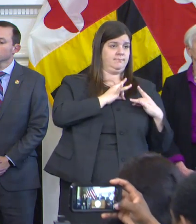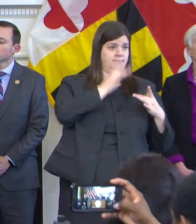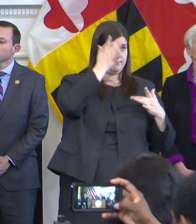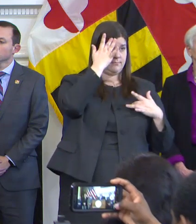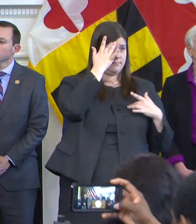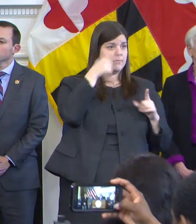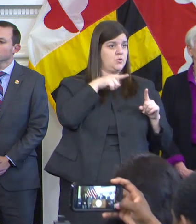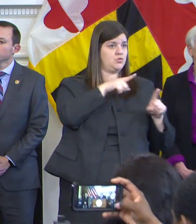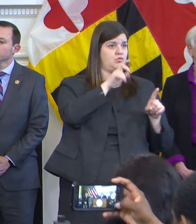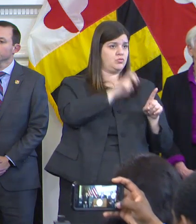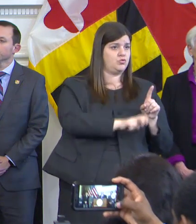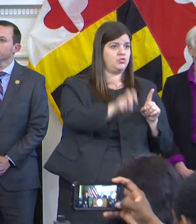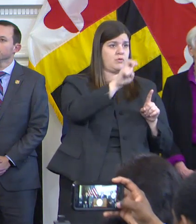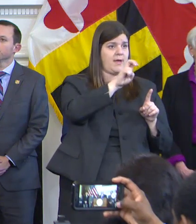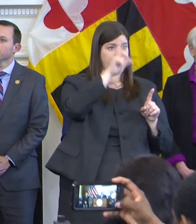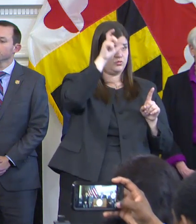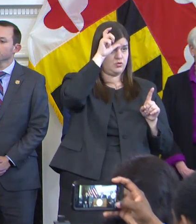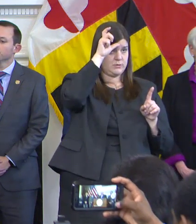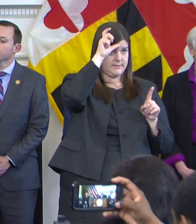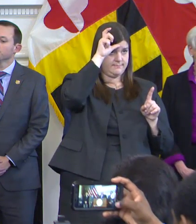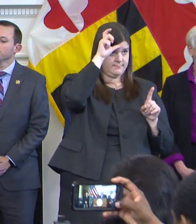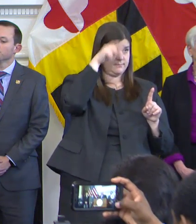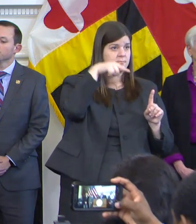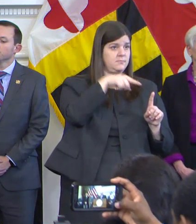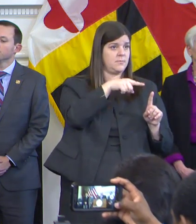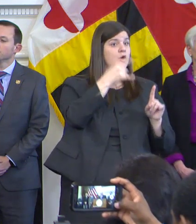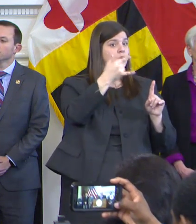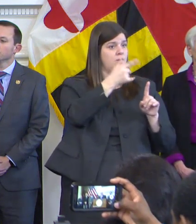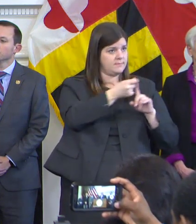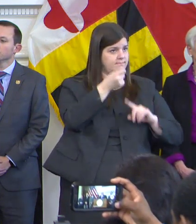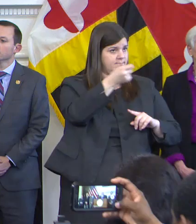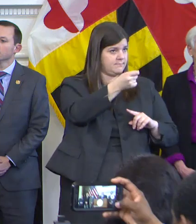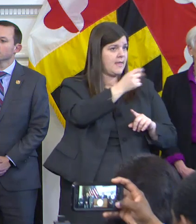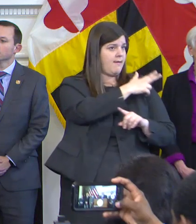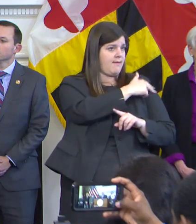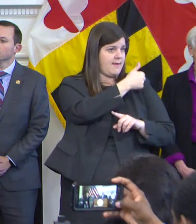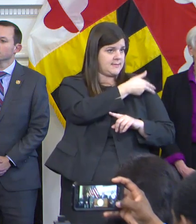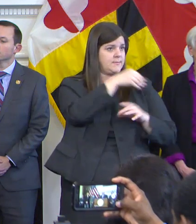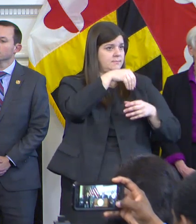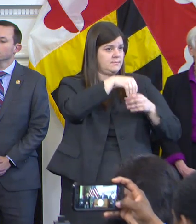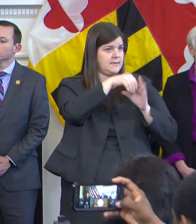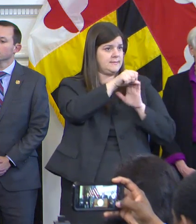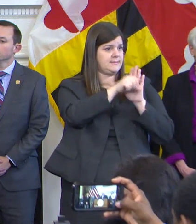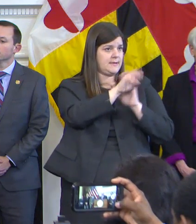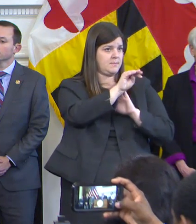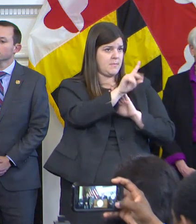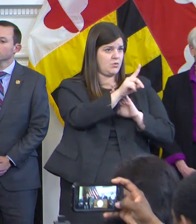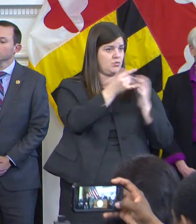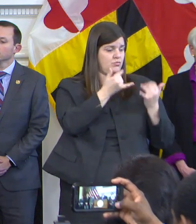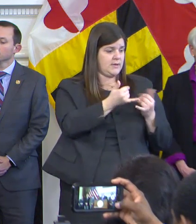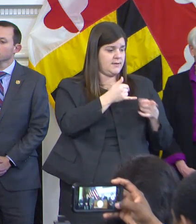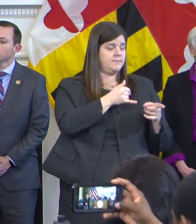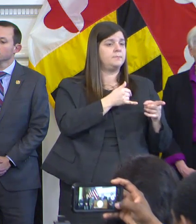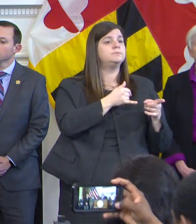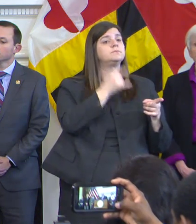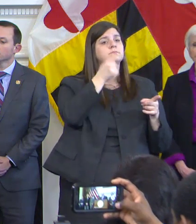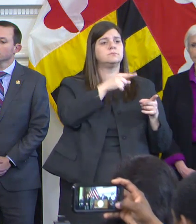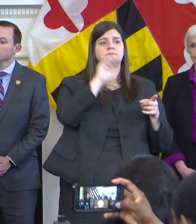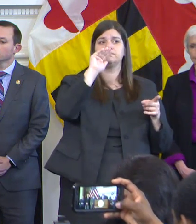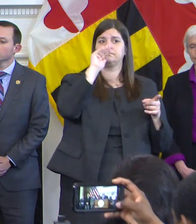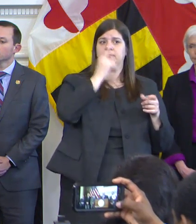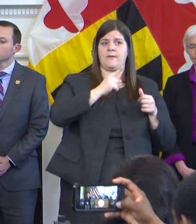Turkey and is currently being hospitalized here in Maryland. This appears to be the first case